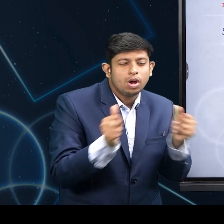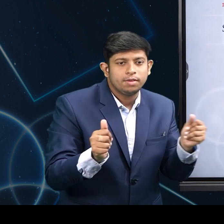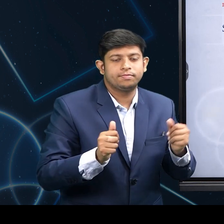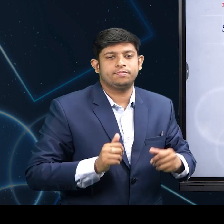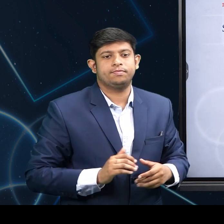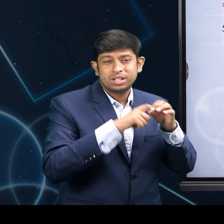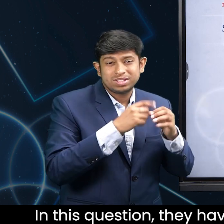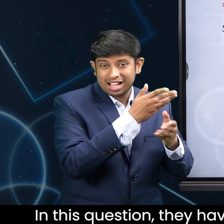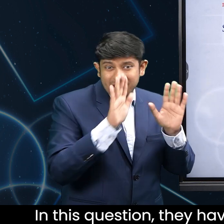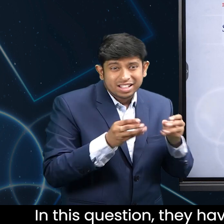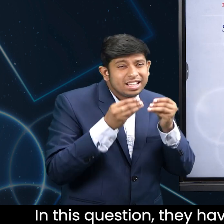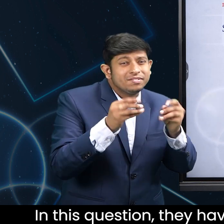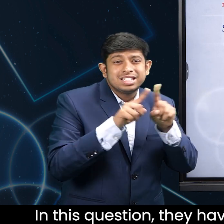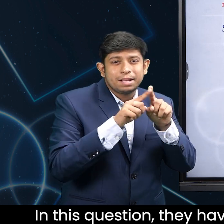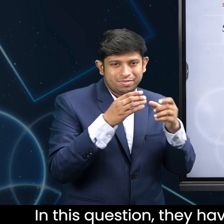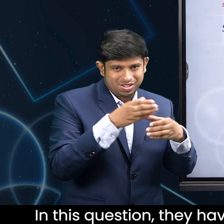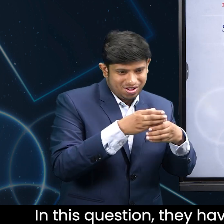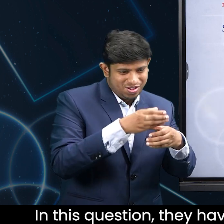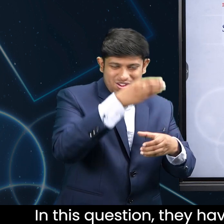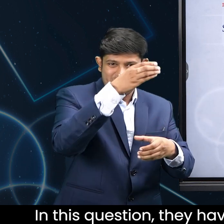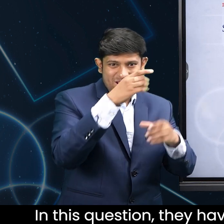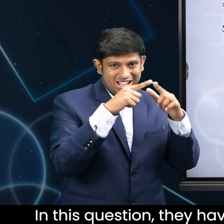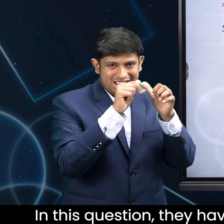Solution. In this question, they have